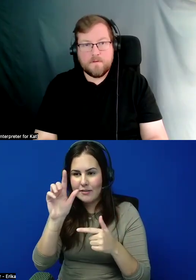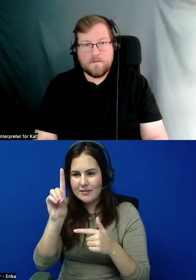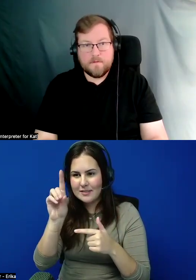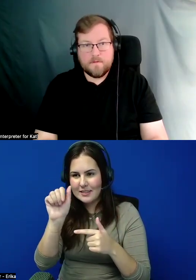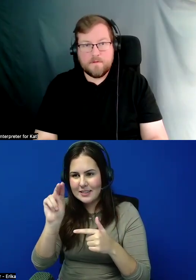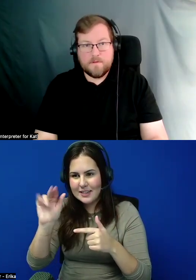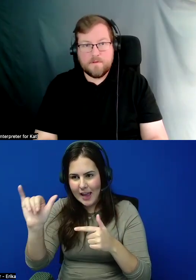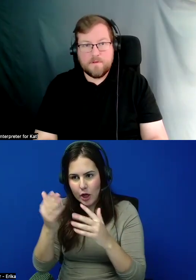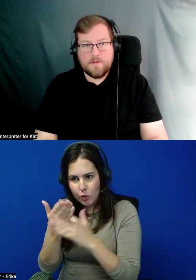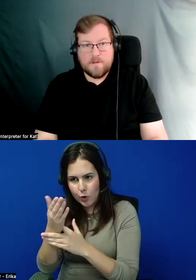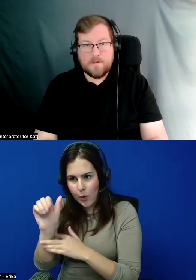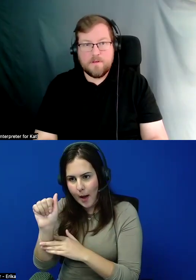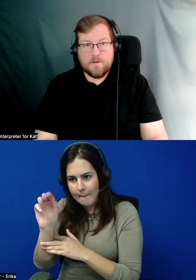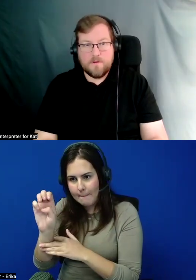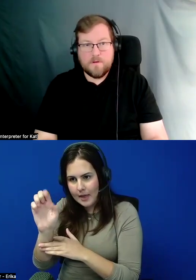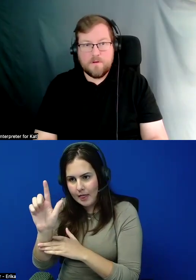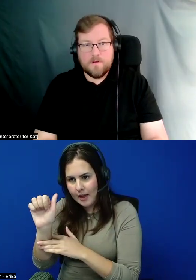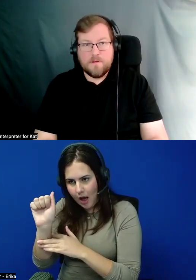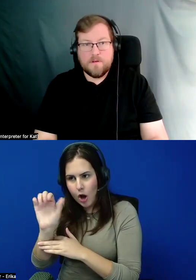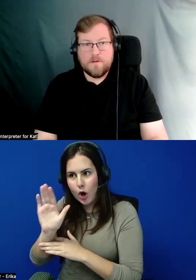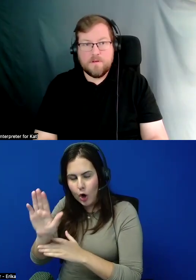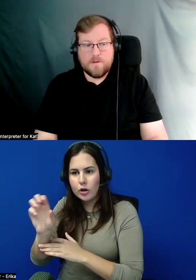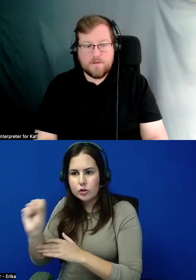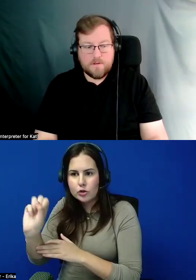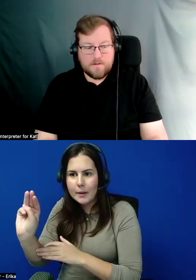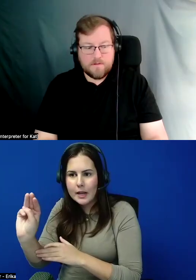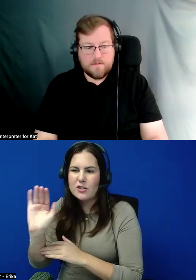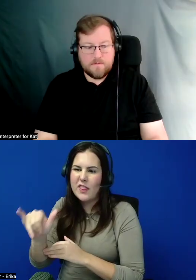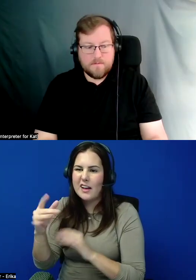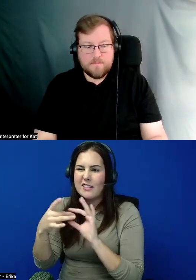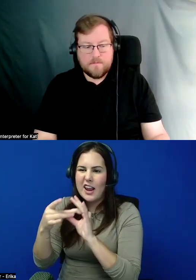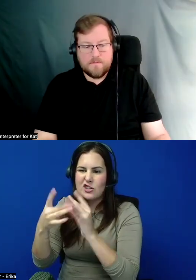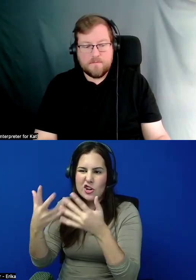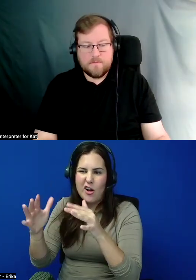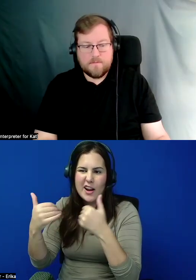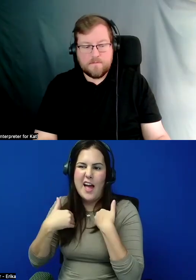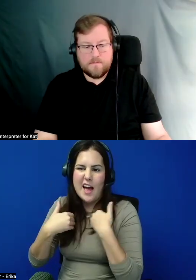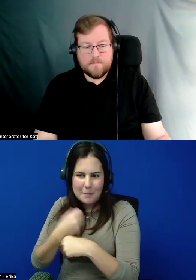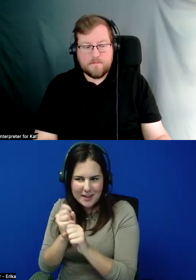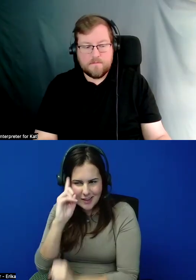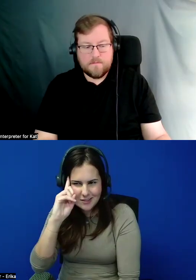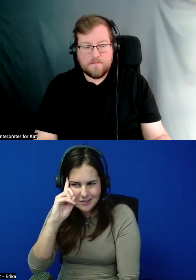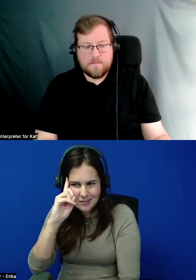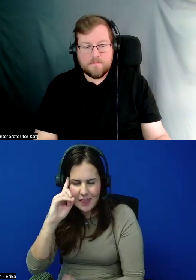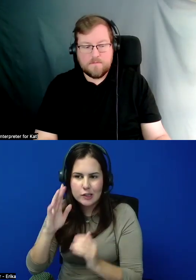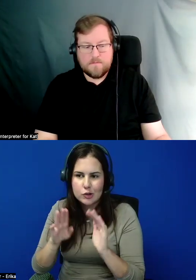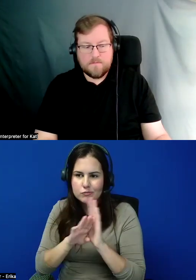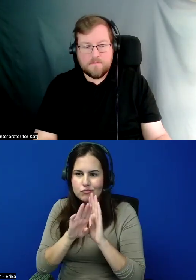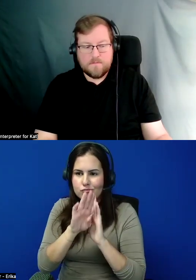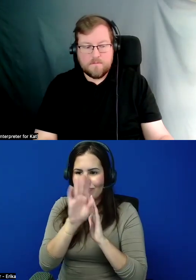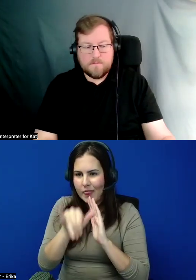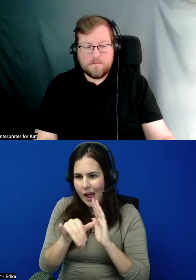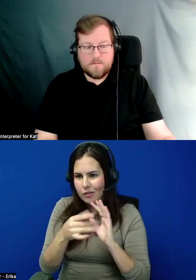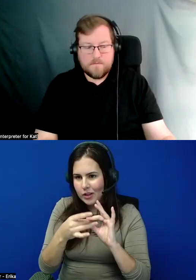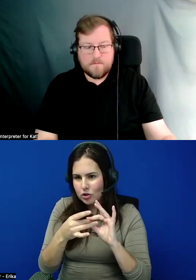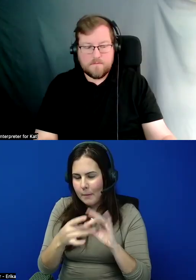Amelia's social media. We were like, that way the connection that they already had kind of makes sense and they can develop that along the journey.